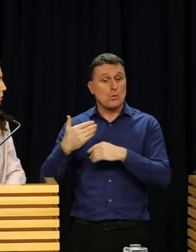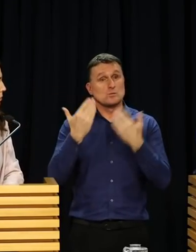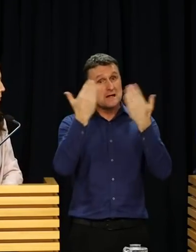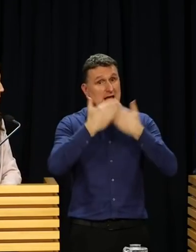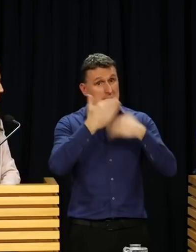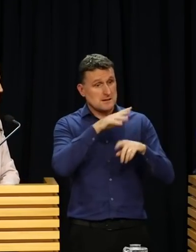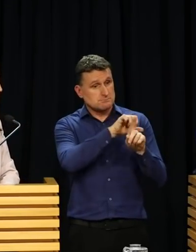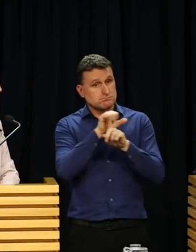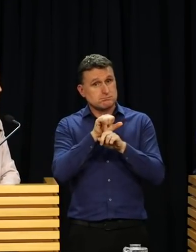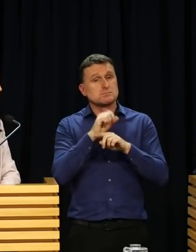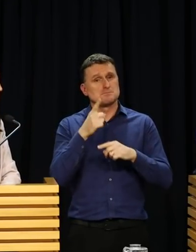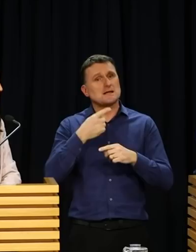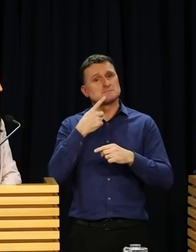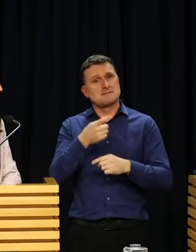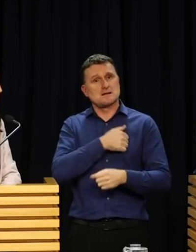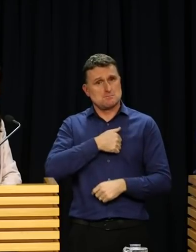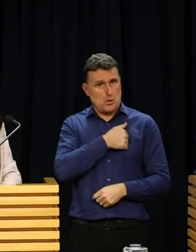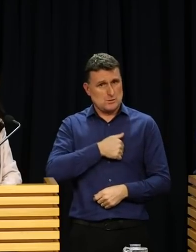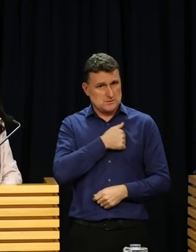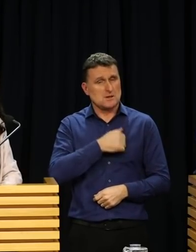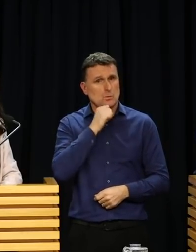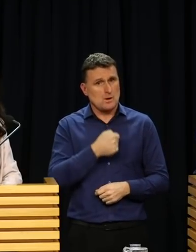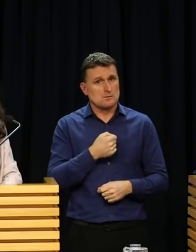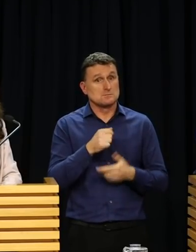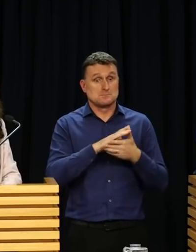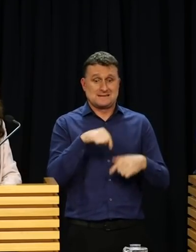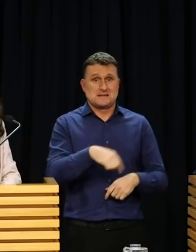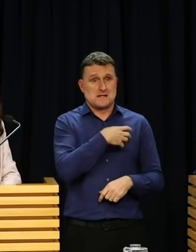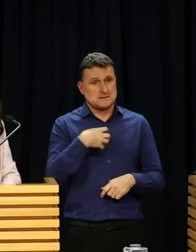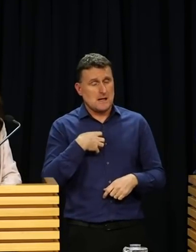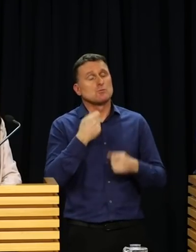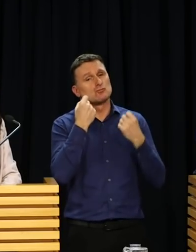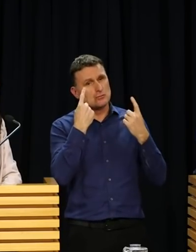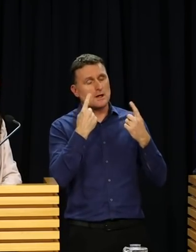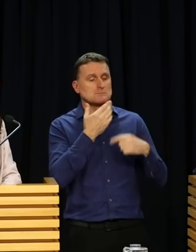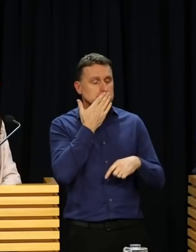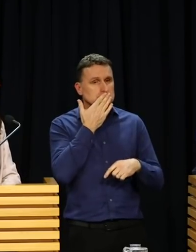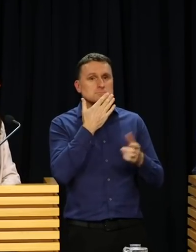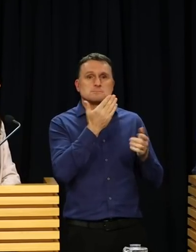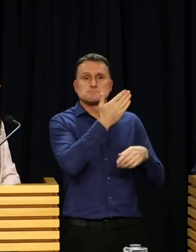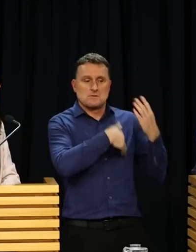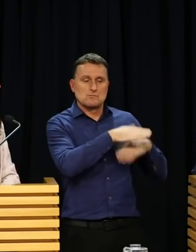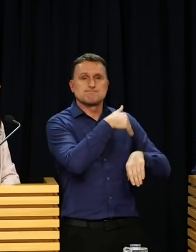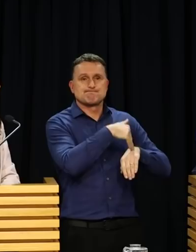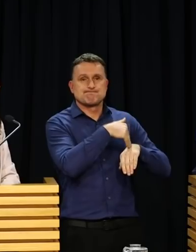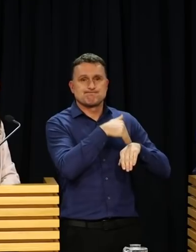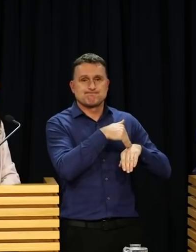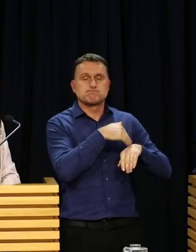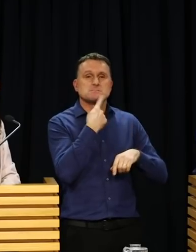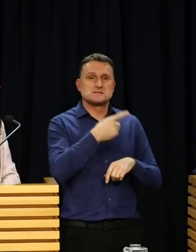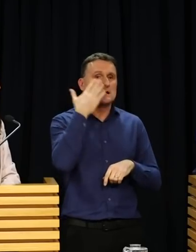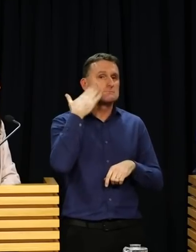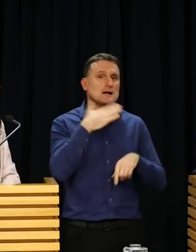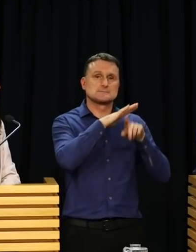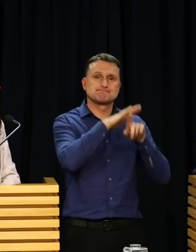period. This will acknowledge the Crown's role in past actions and treatment of people, which was called out as racist